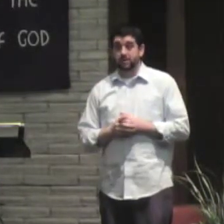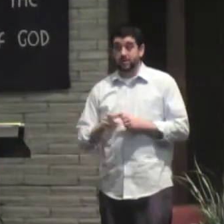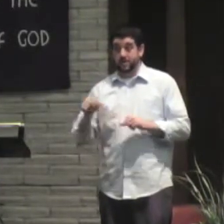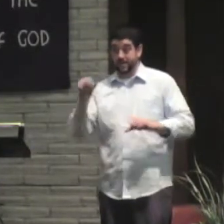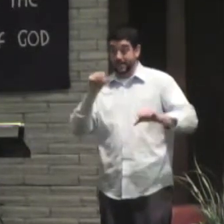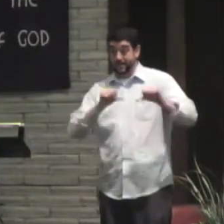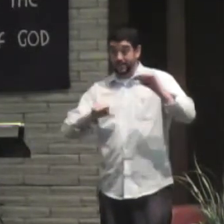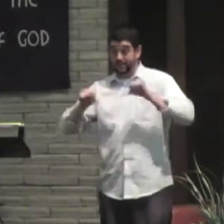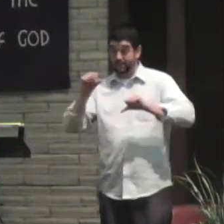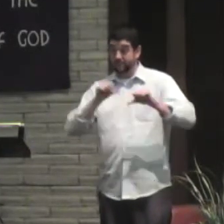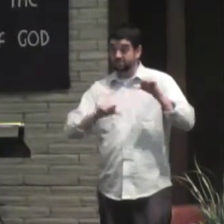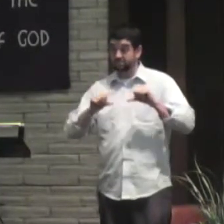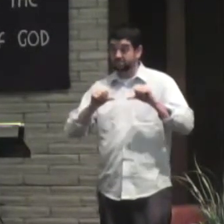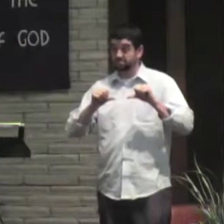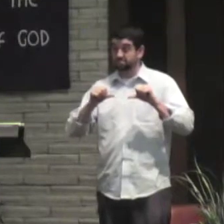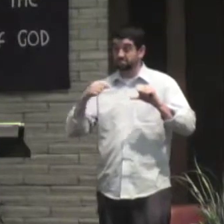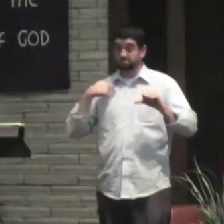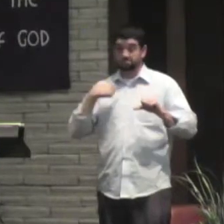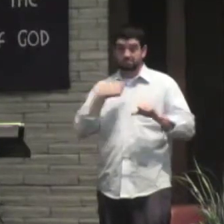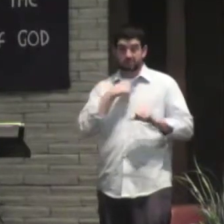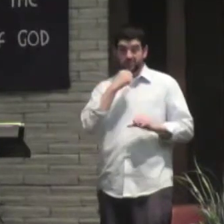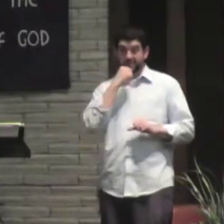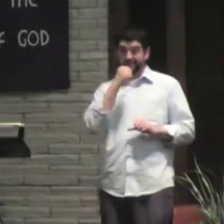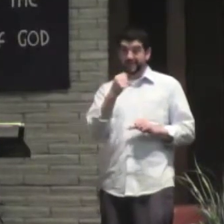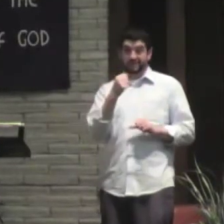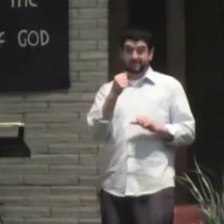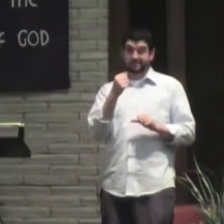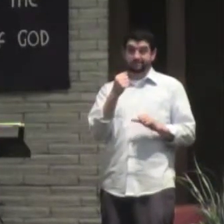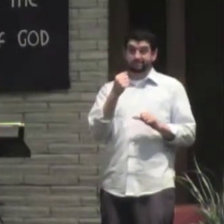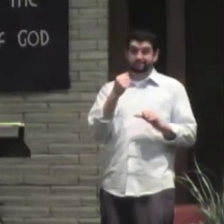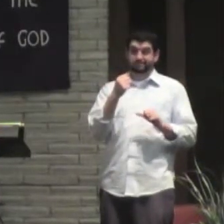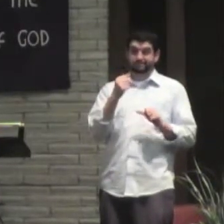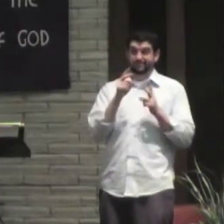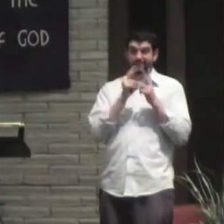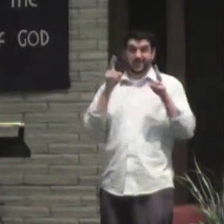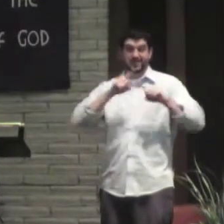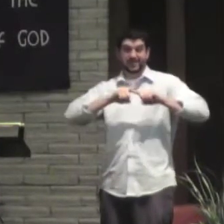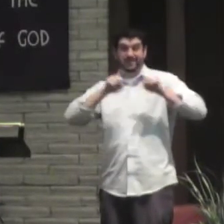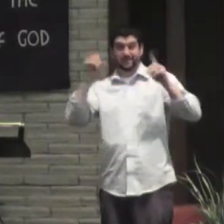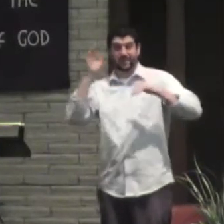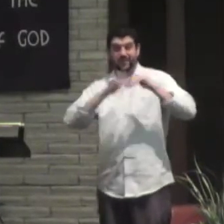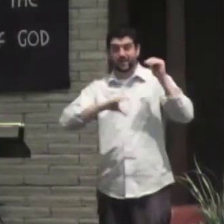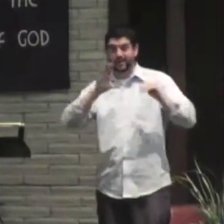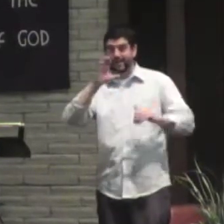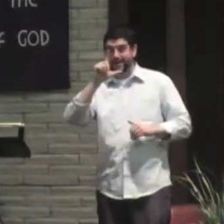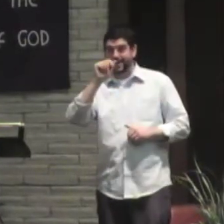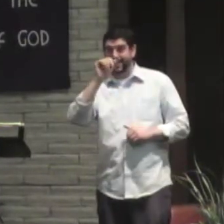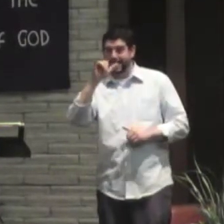Chemically, we are not much different from the clay in the earth.